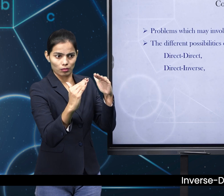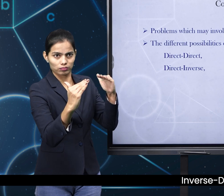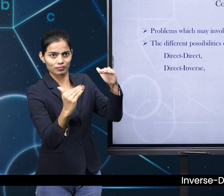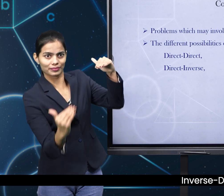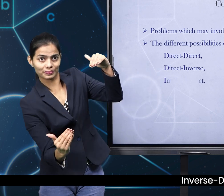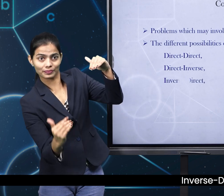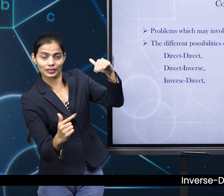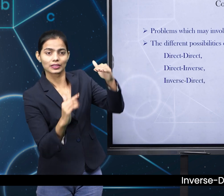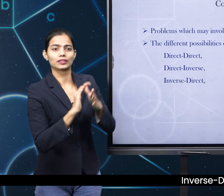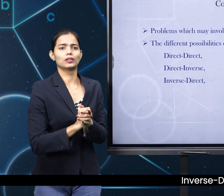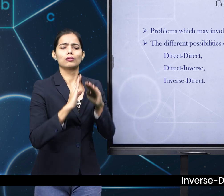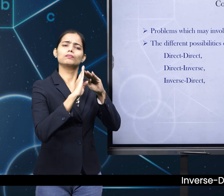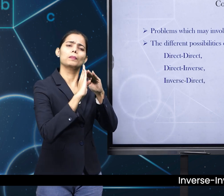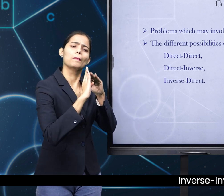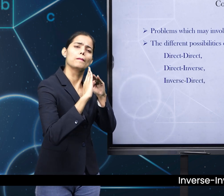inverse-direct,